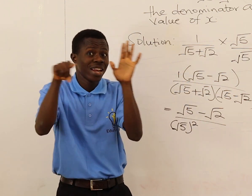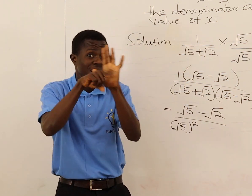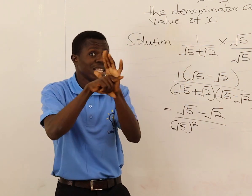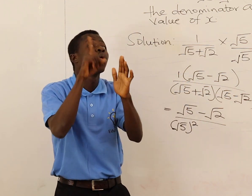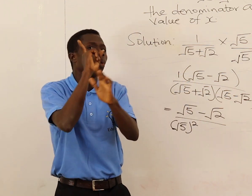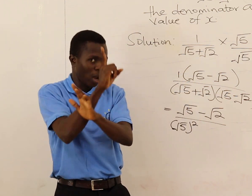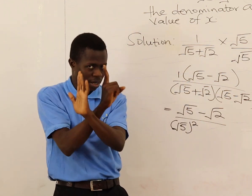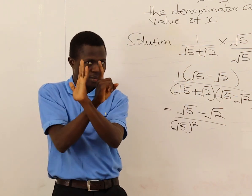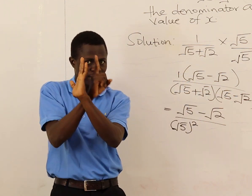2.